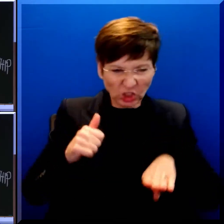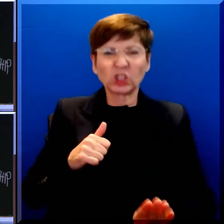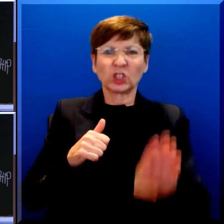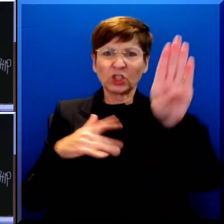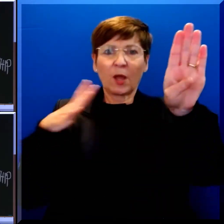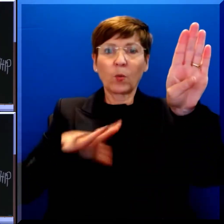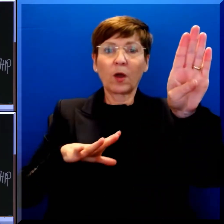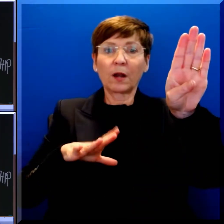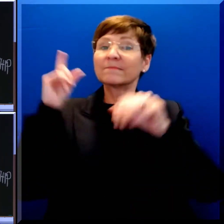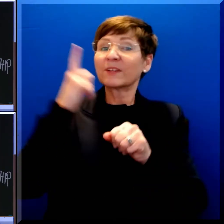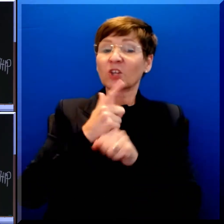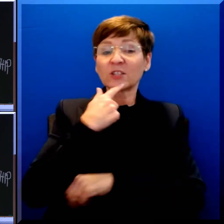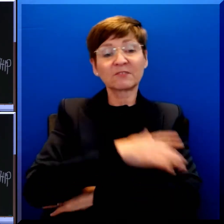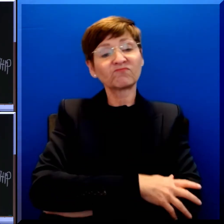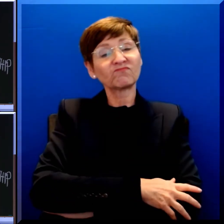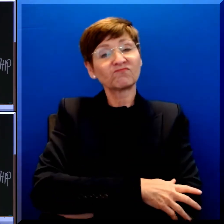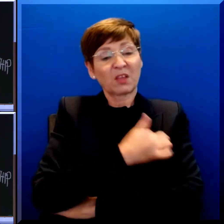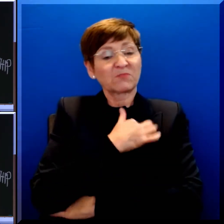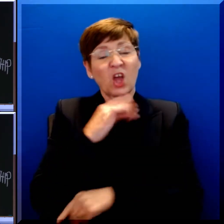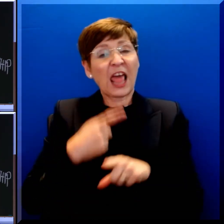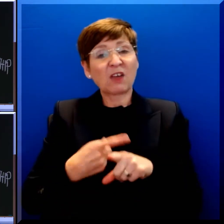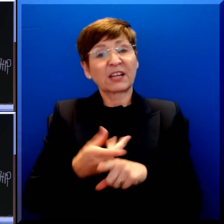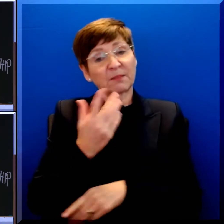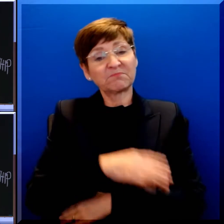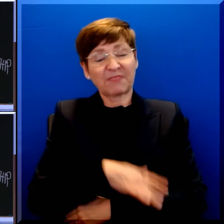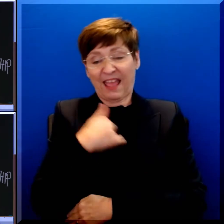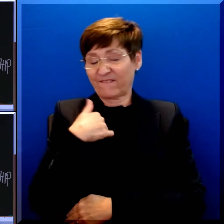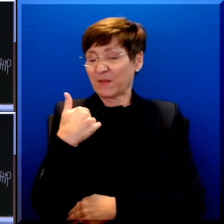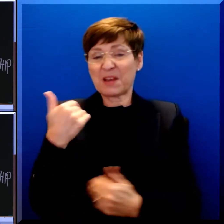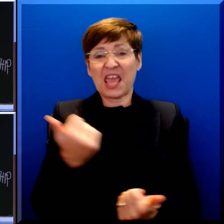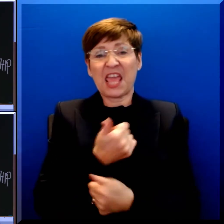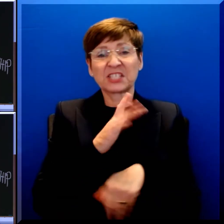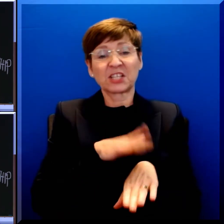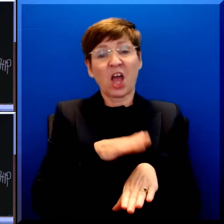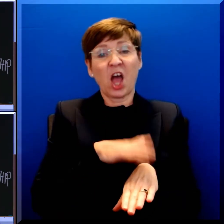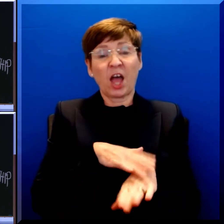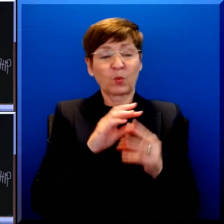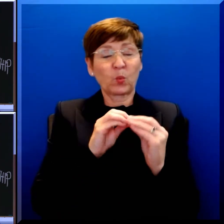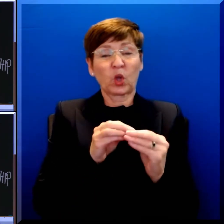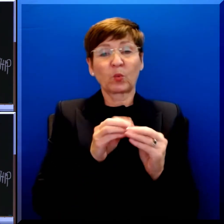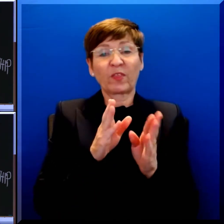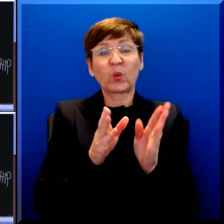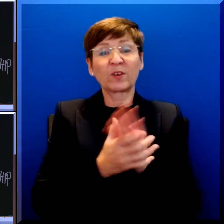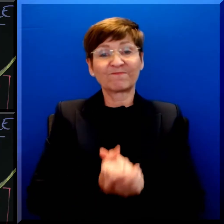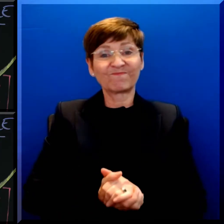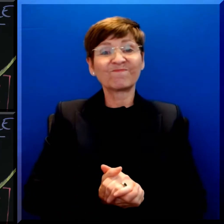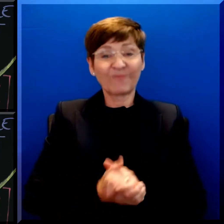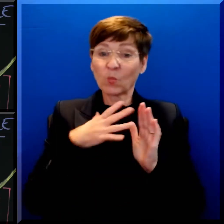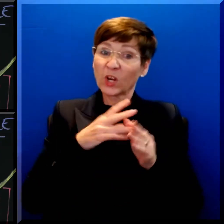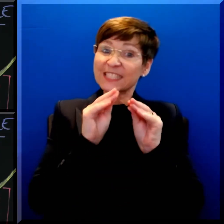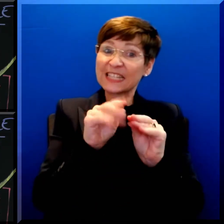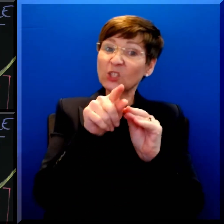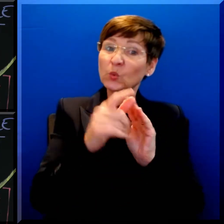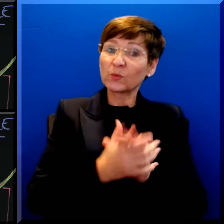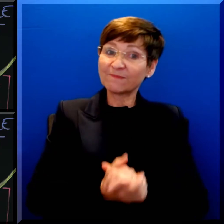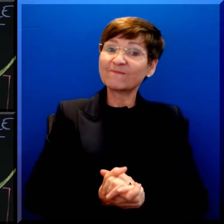out of here, God. And God says, guess what? I ain't in a rush. I got all the time in the world to work this out with you. In fact, I want